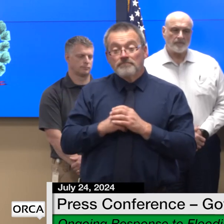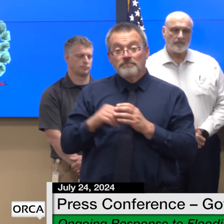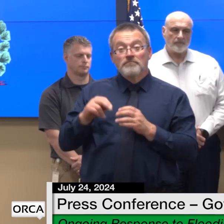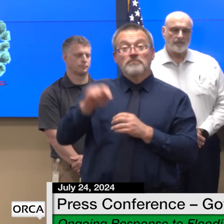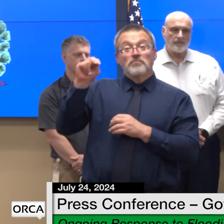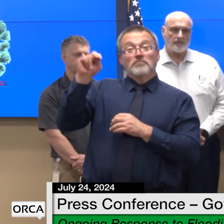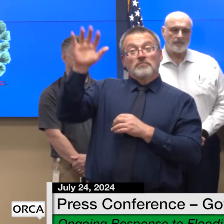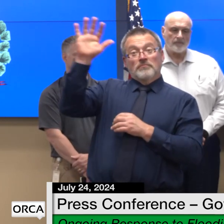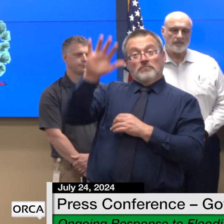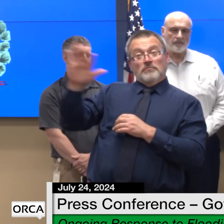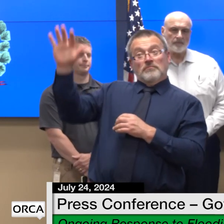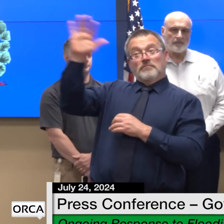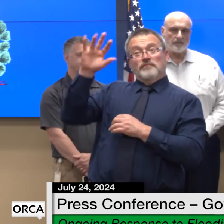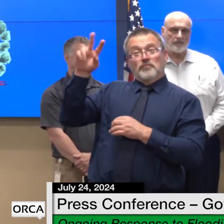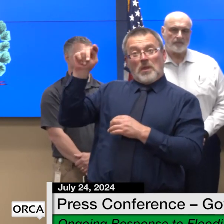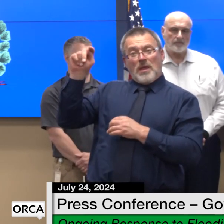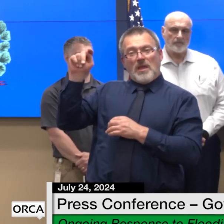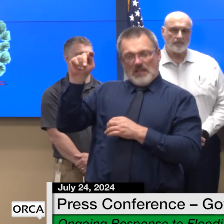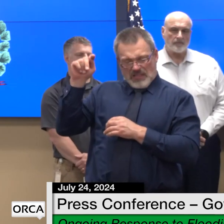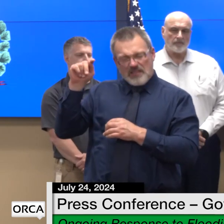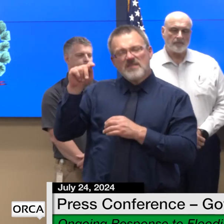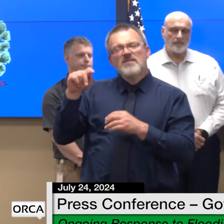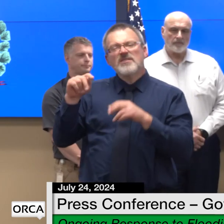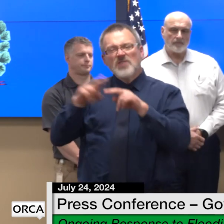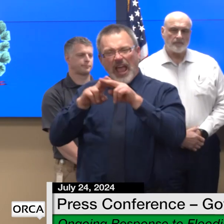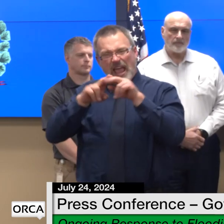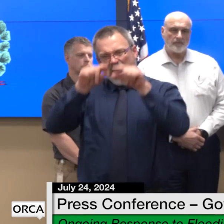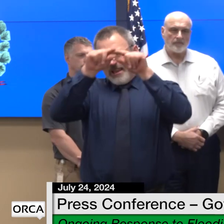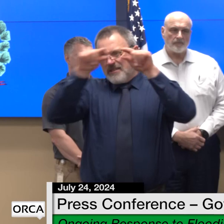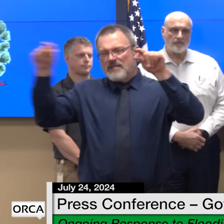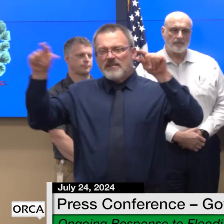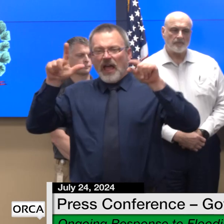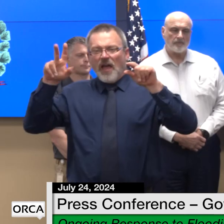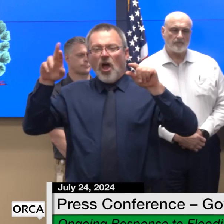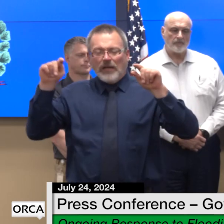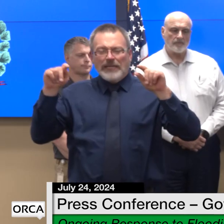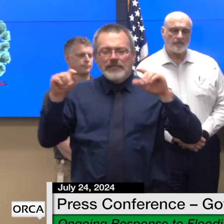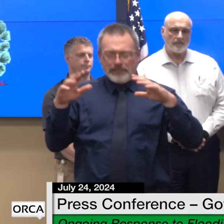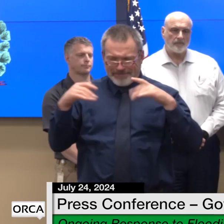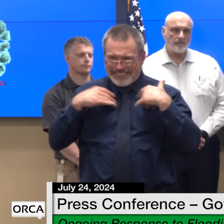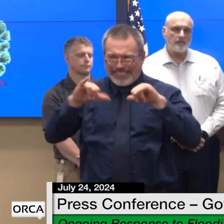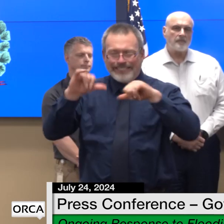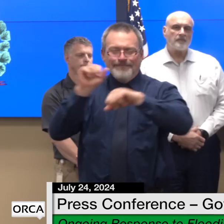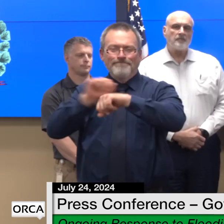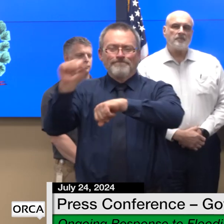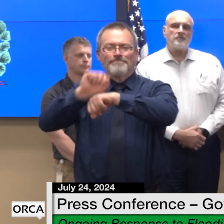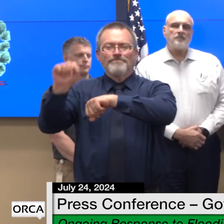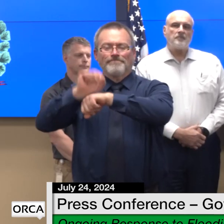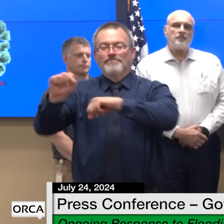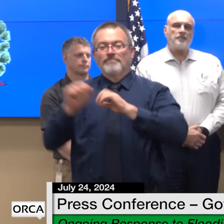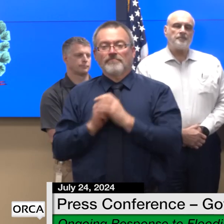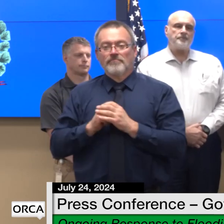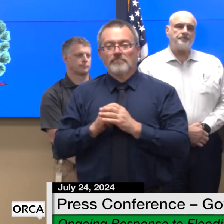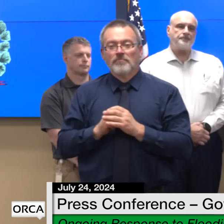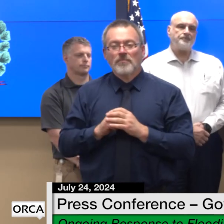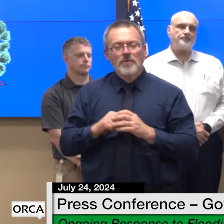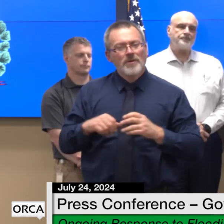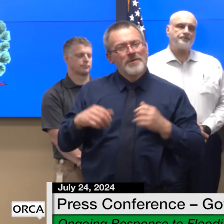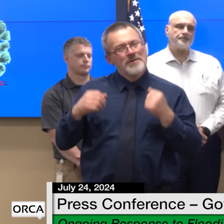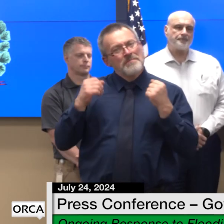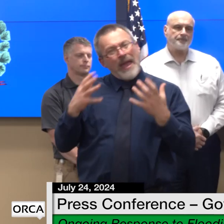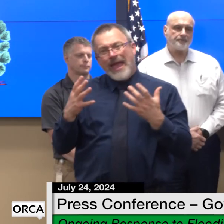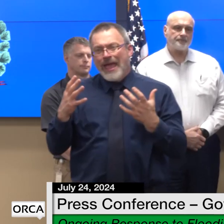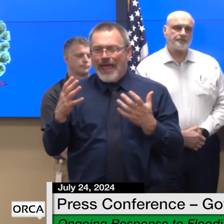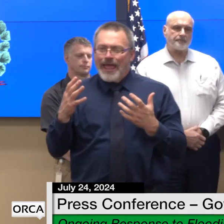most severely affected. Assessments are ongoing, and many areas are difficult to access due to